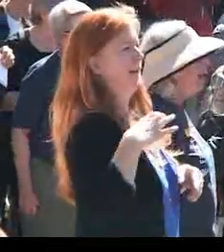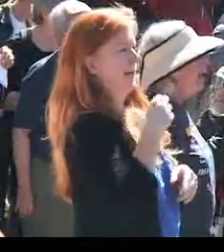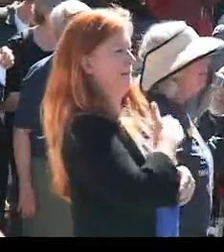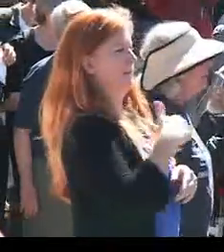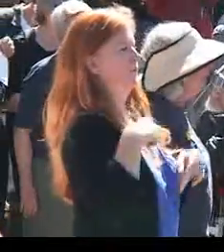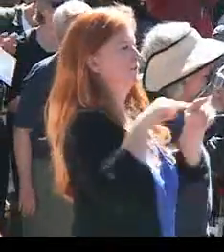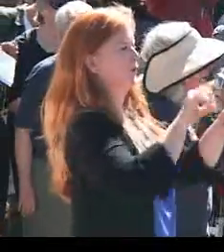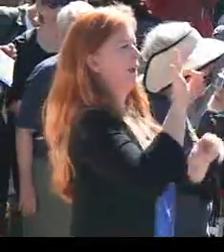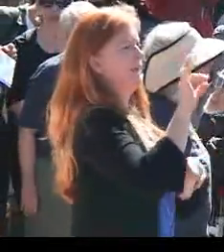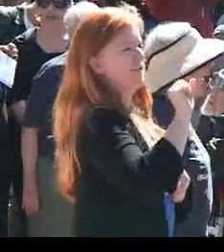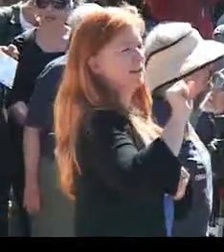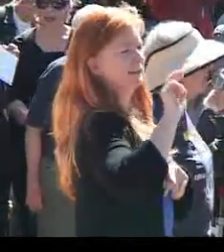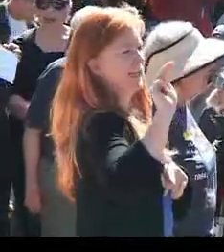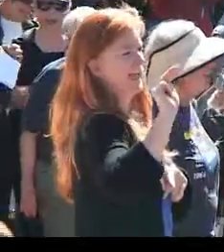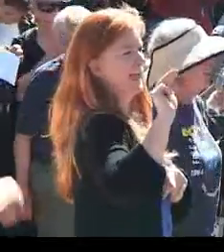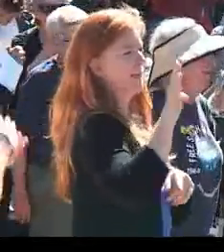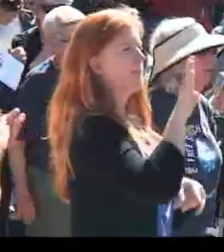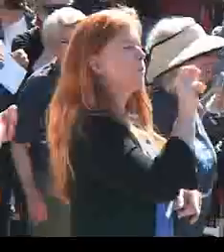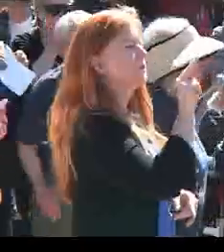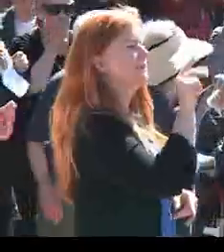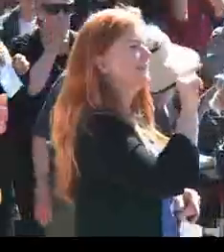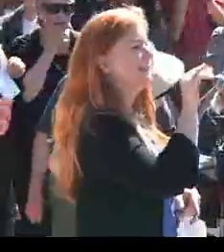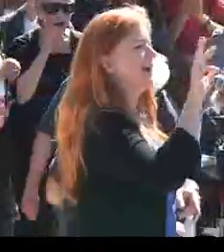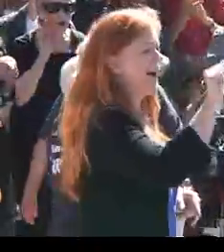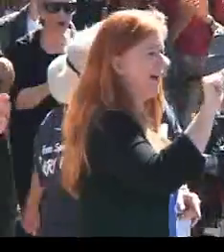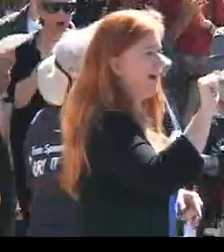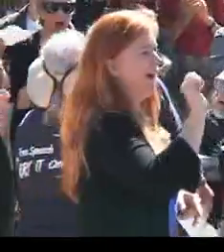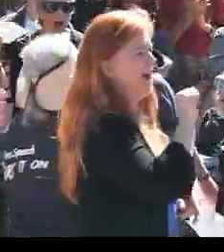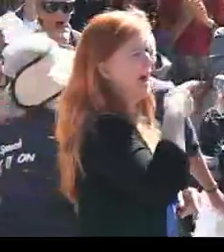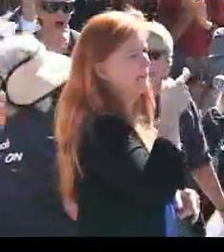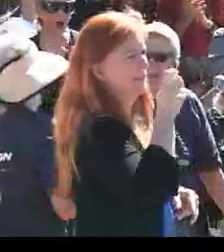FSM, Bettina Aptheker.